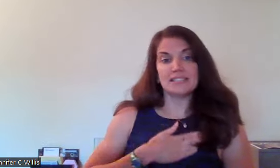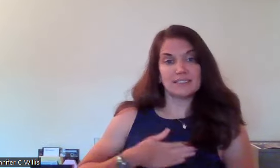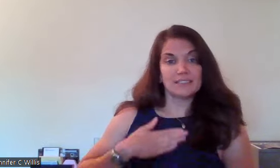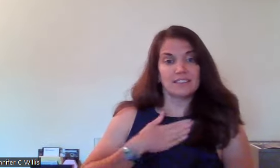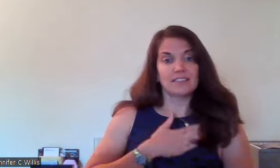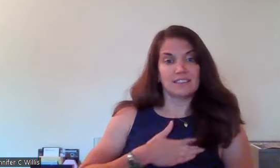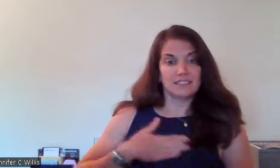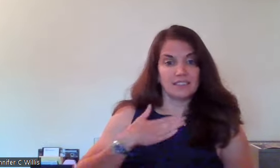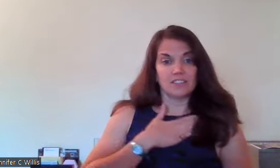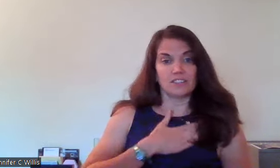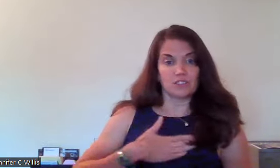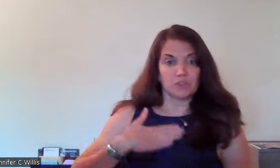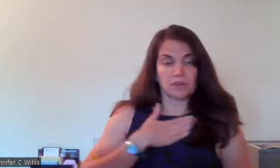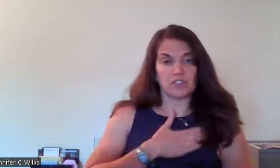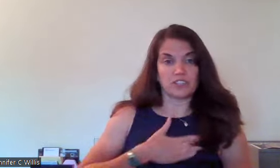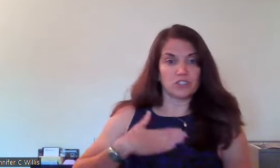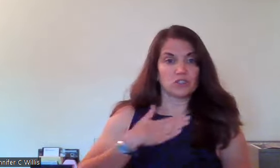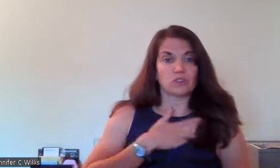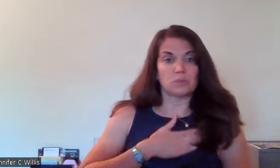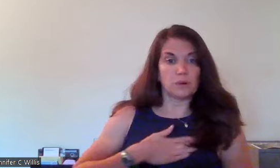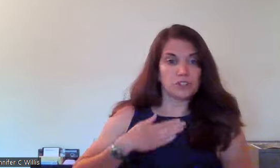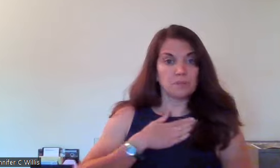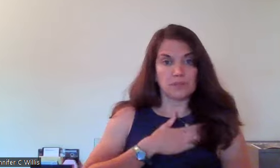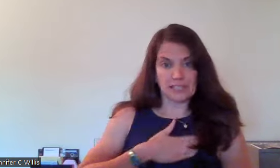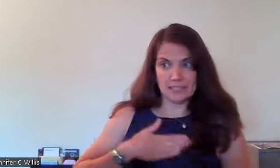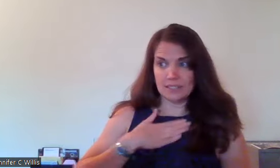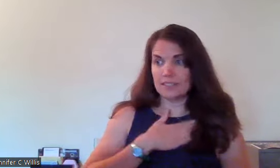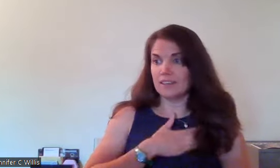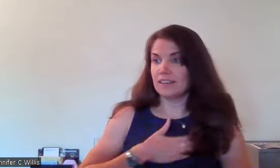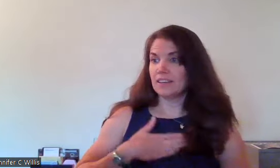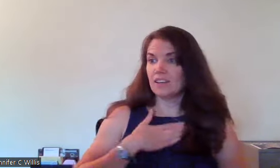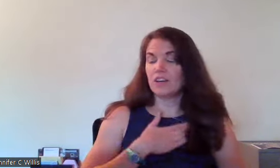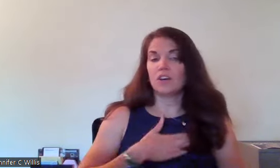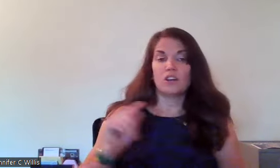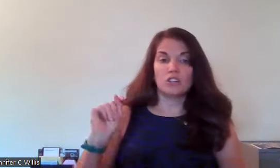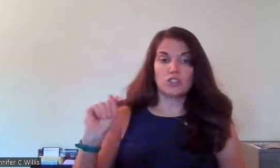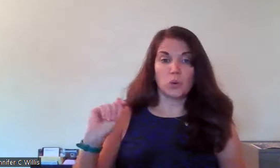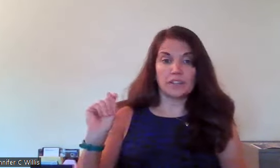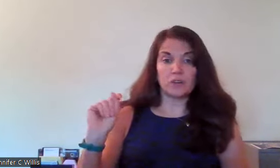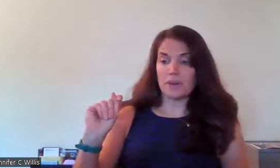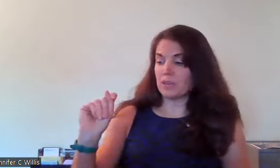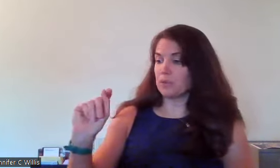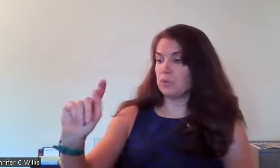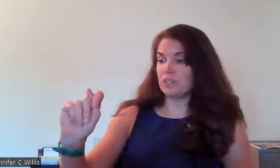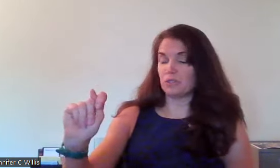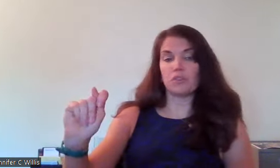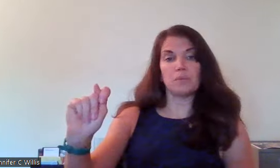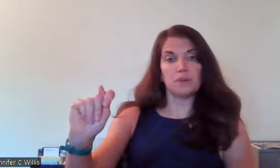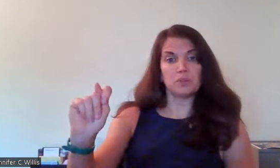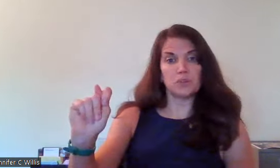Please. Rubbing your chest is a circular motion, please. Toilet or bathroom is your thumb in between